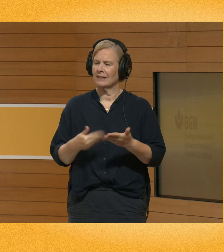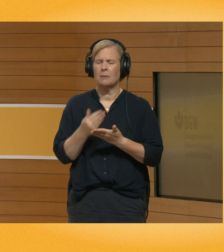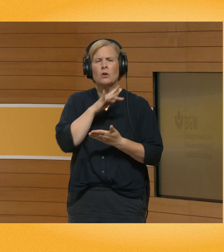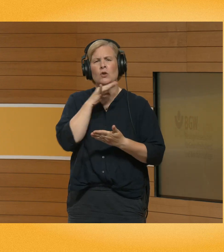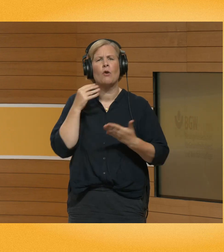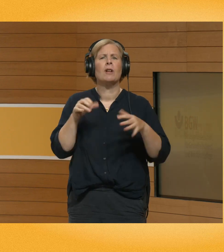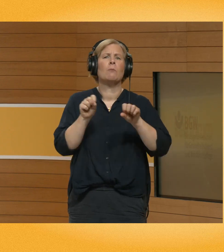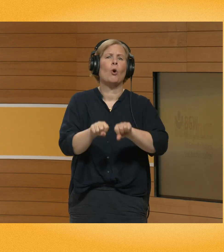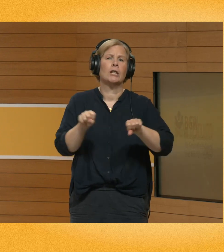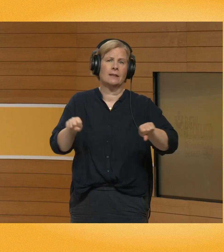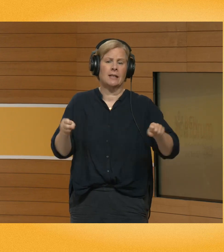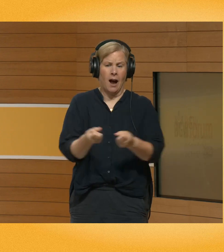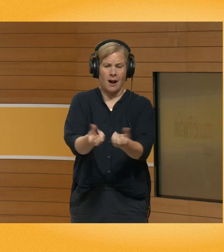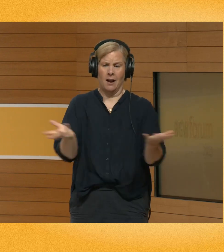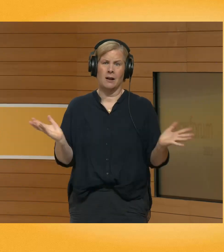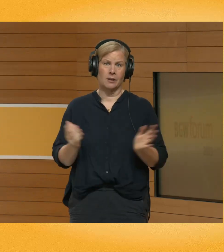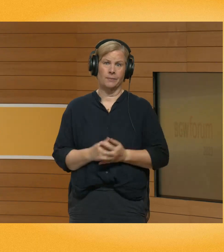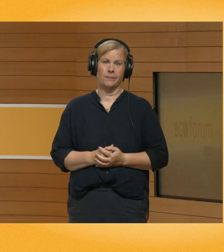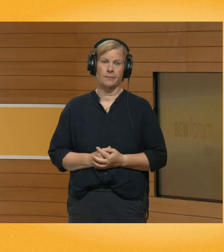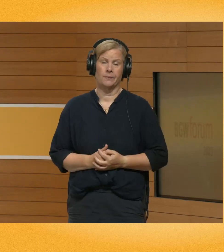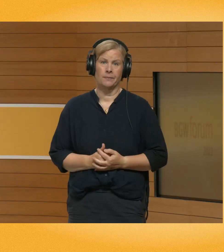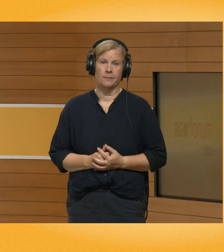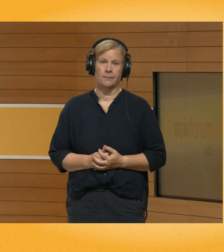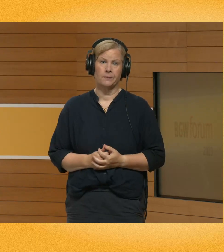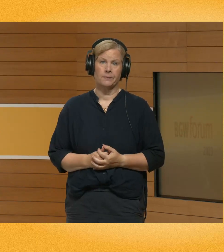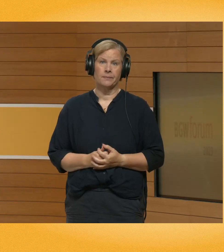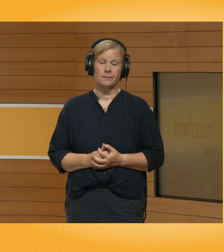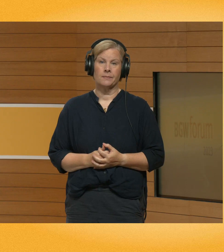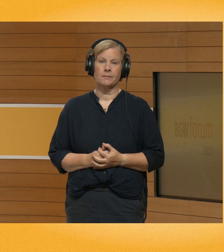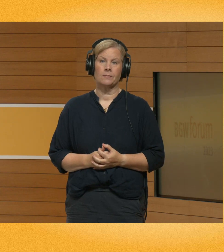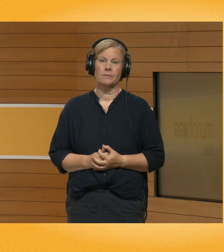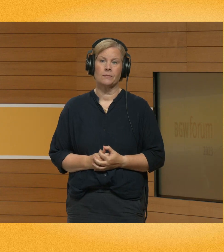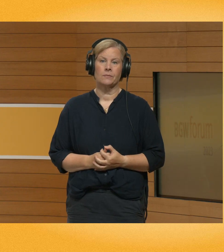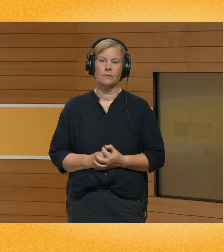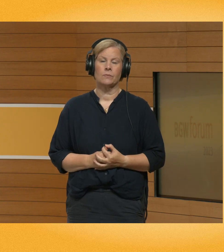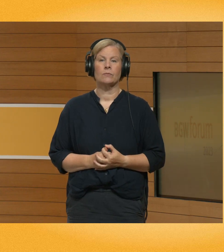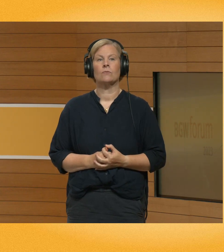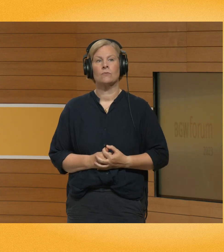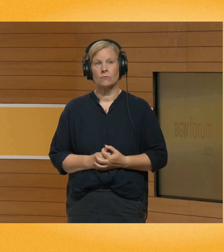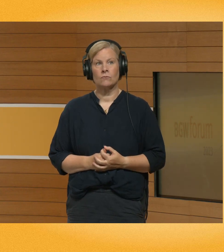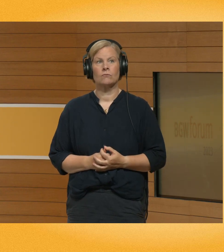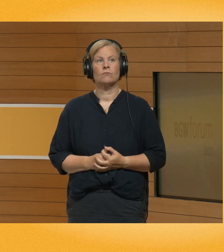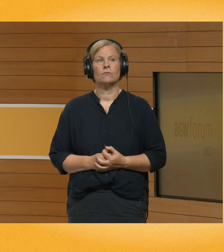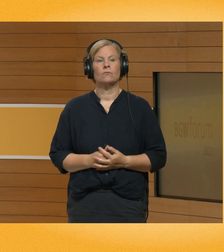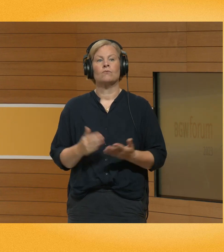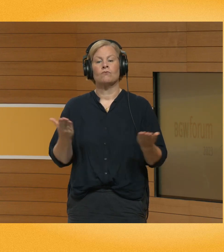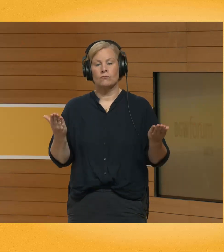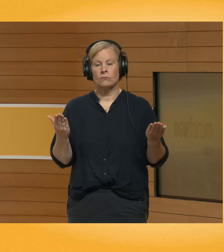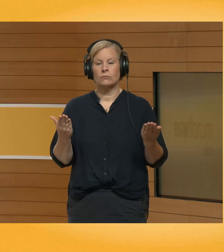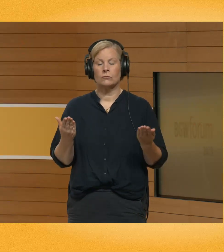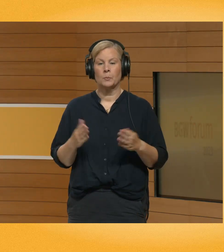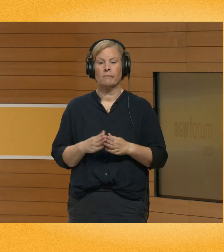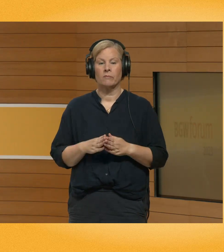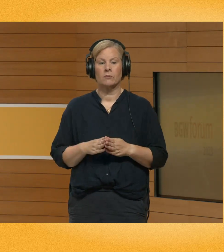made quite a journey. We came far in this project, so we really want to keep this going.